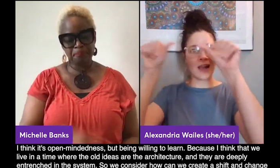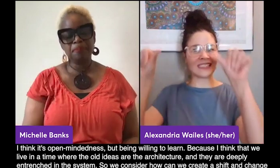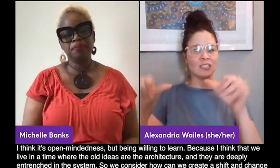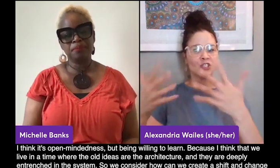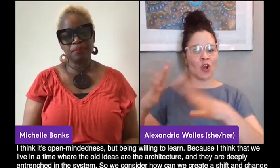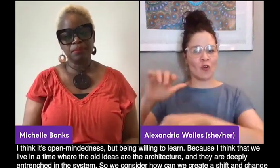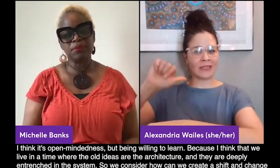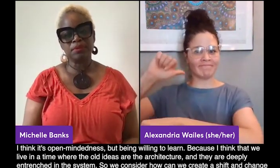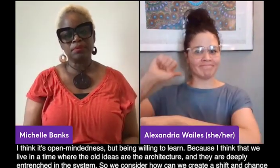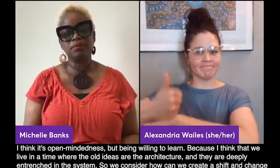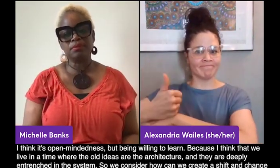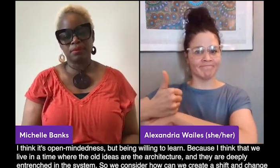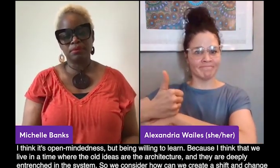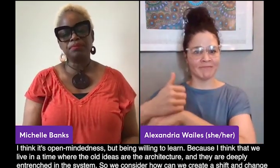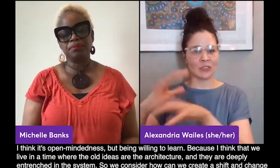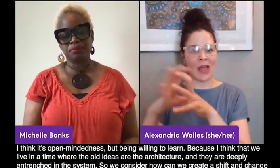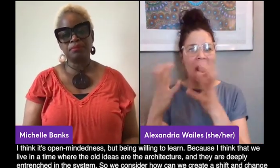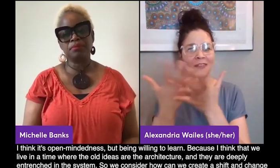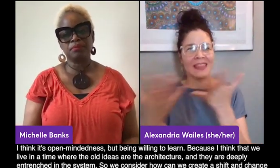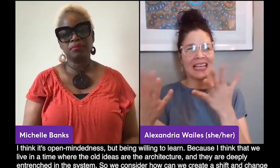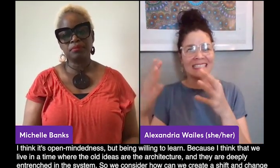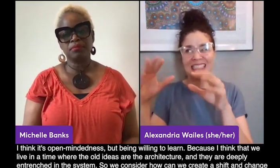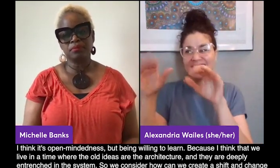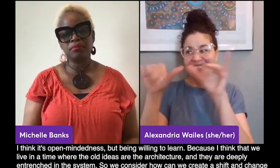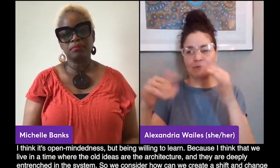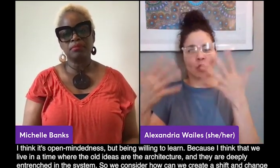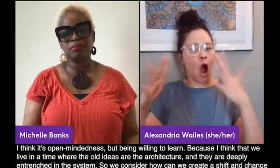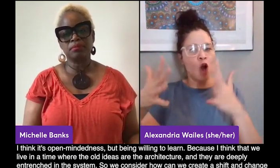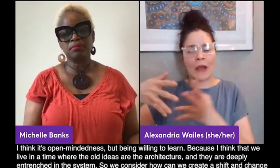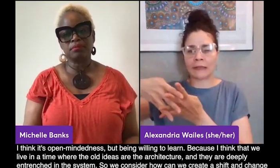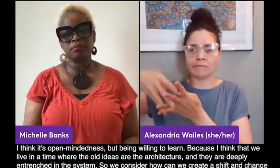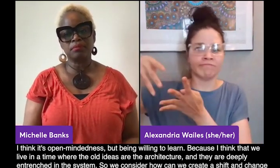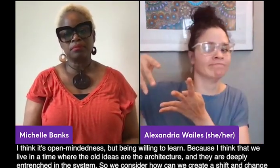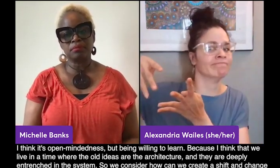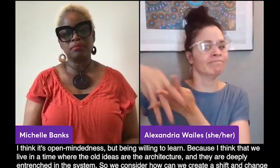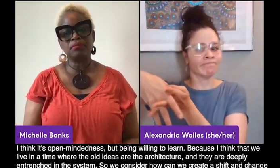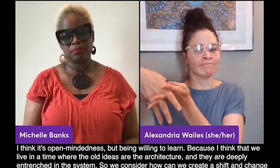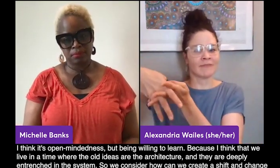So we consider, how can we create a shift